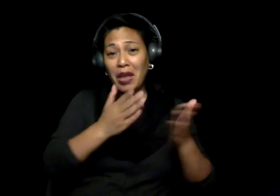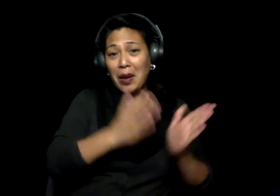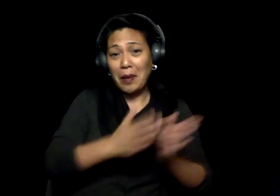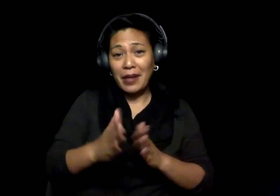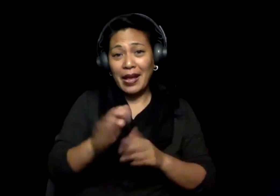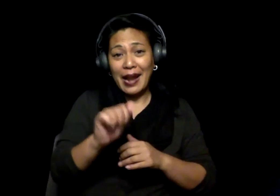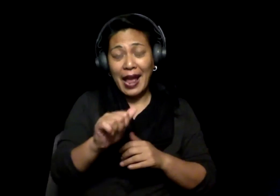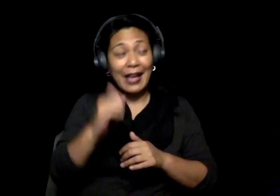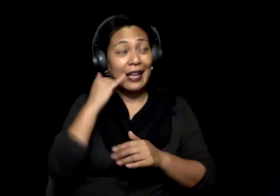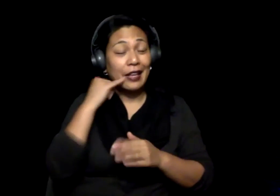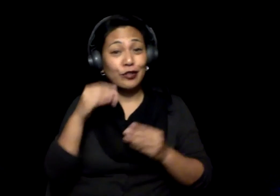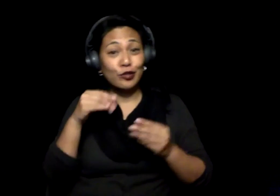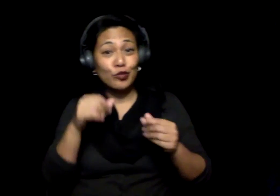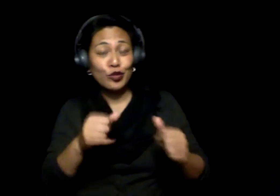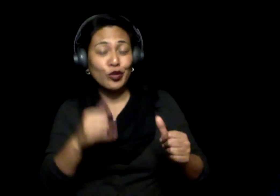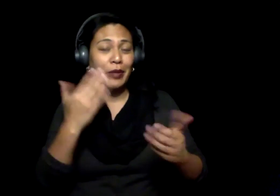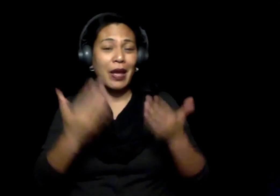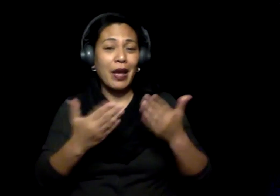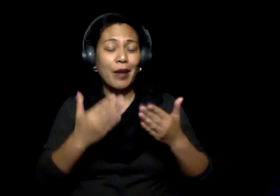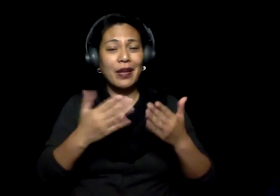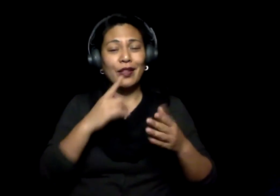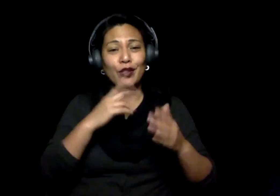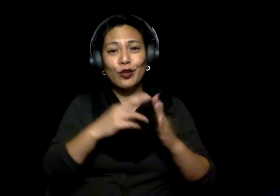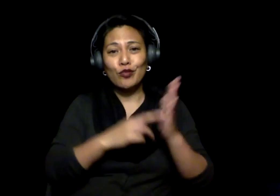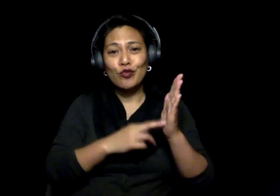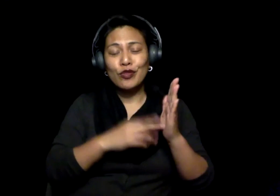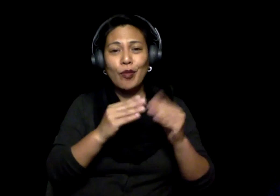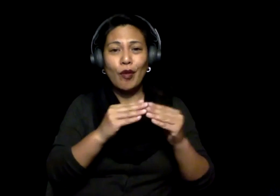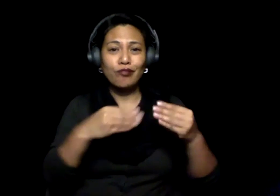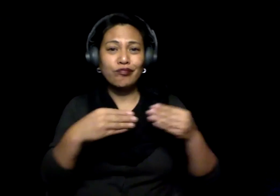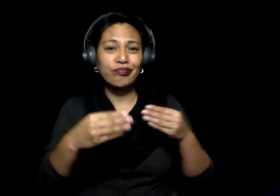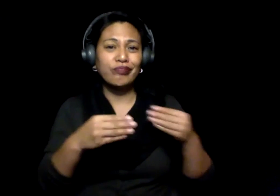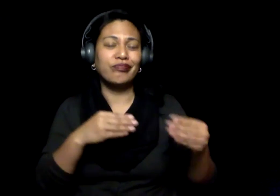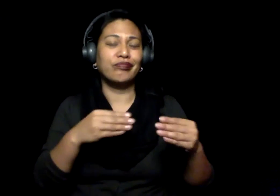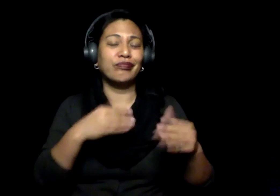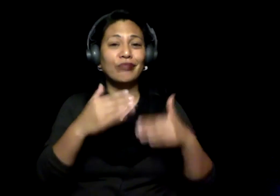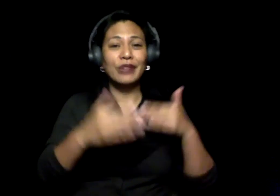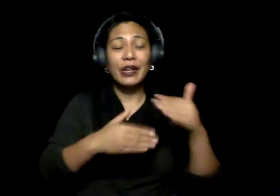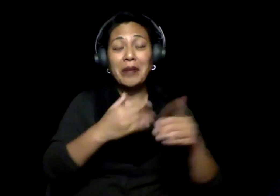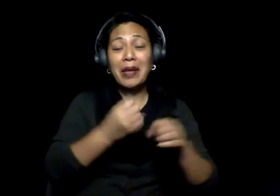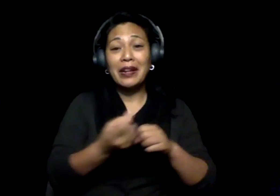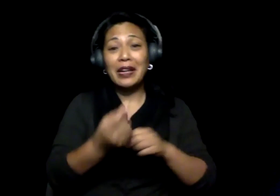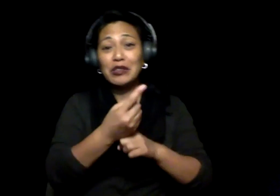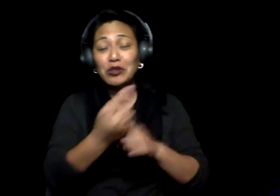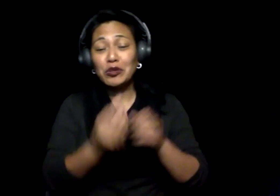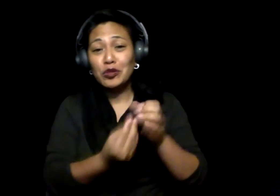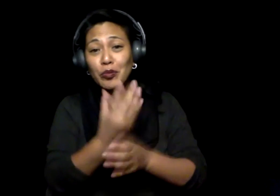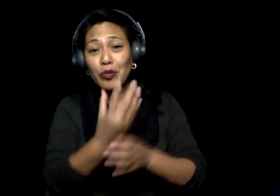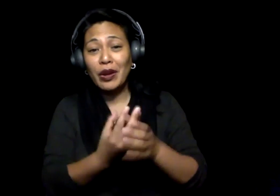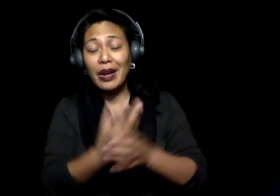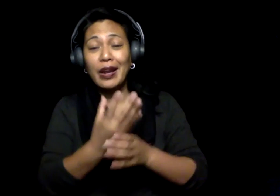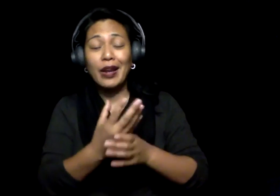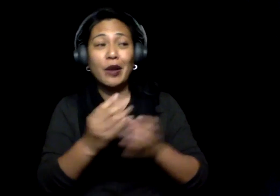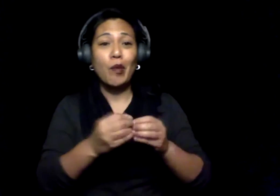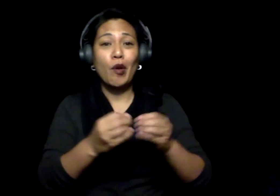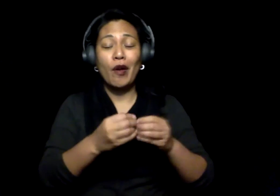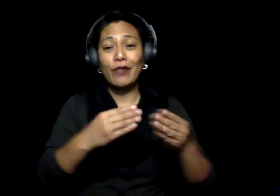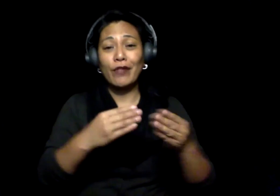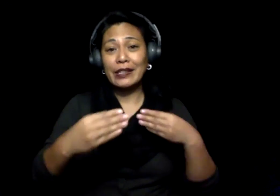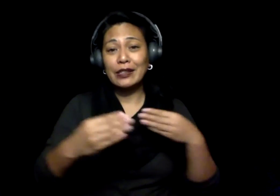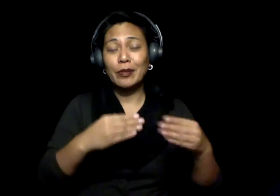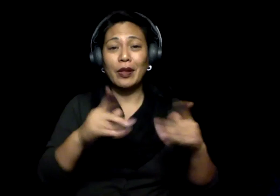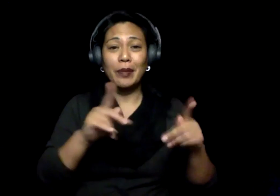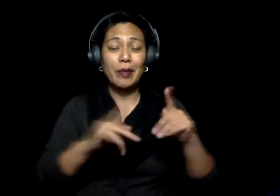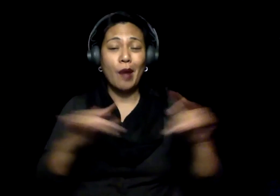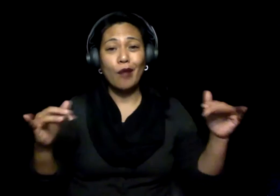everything's kind of okay, maybe like looking more like it looked in, you know, June, July, potentially. So maybe there could